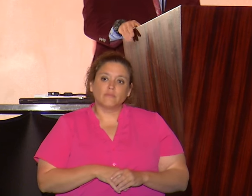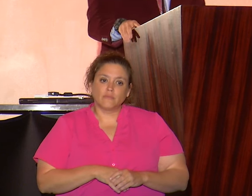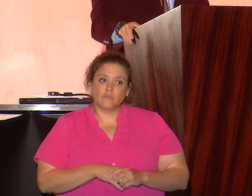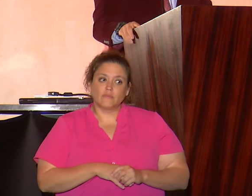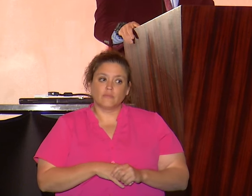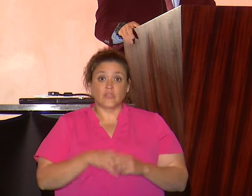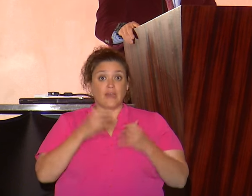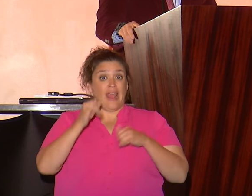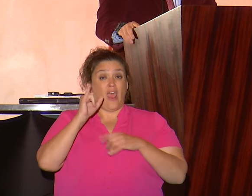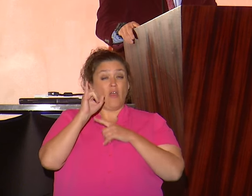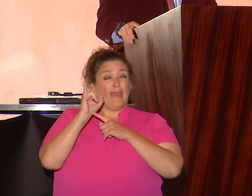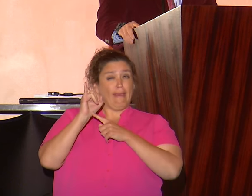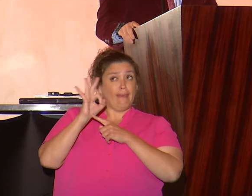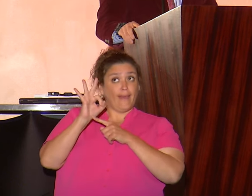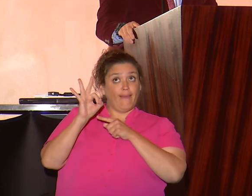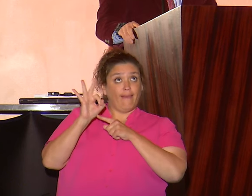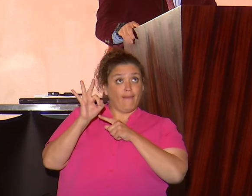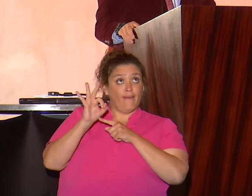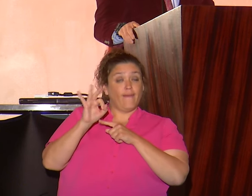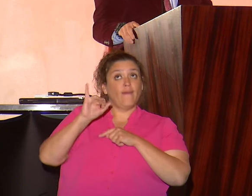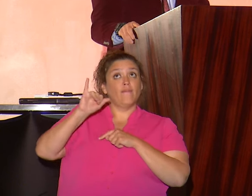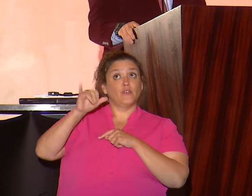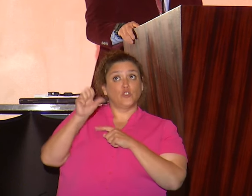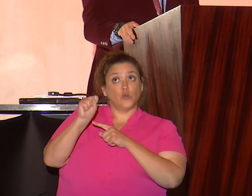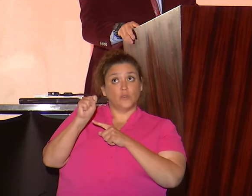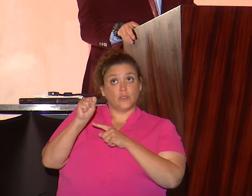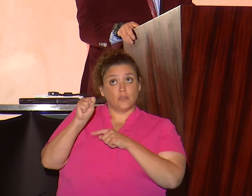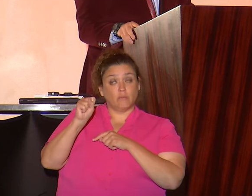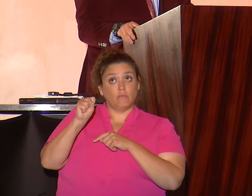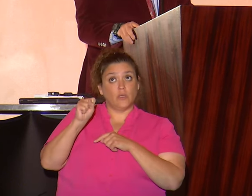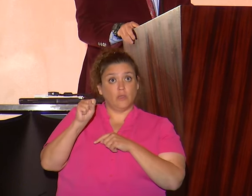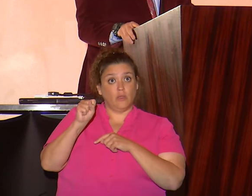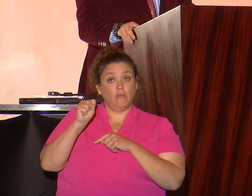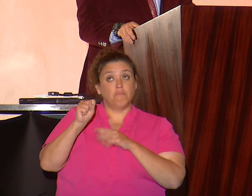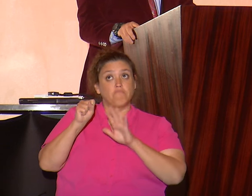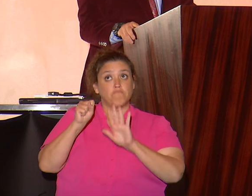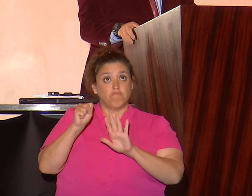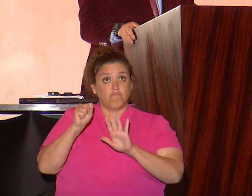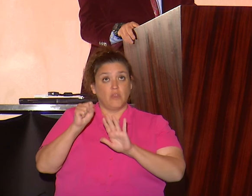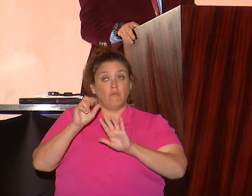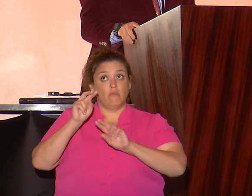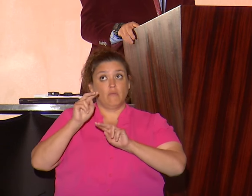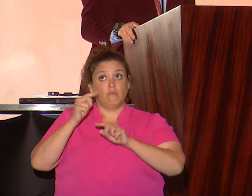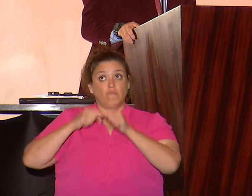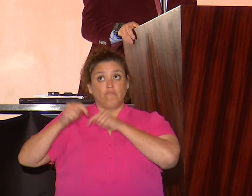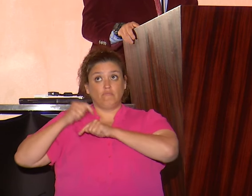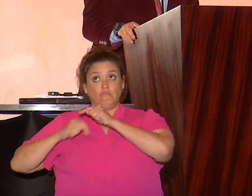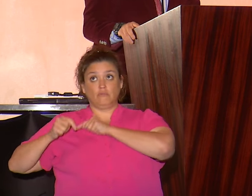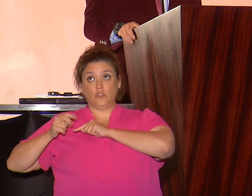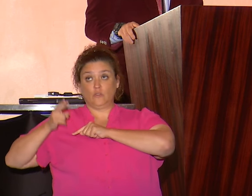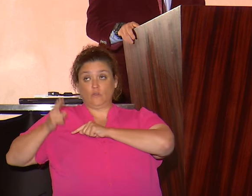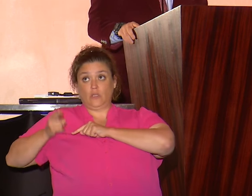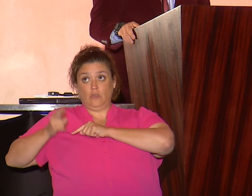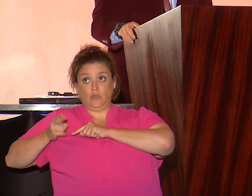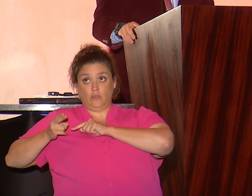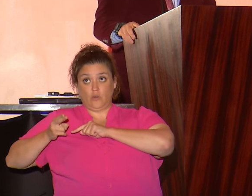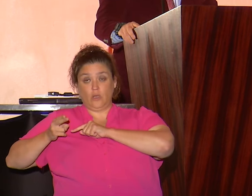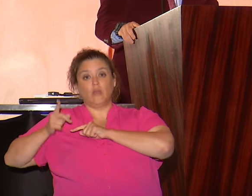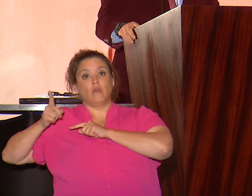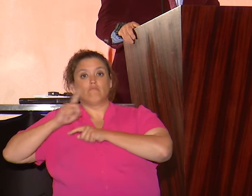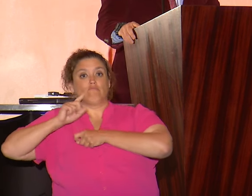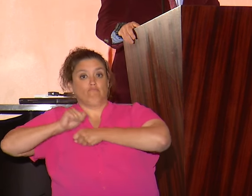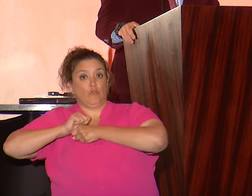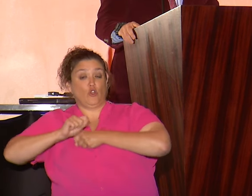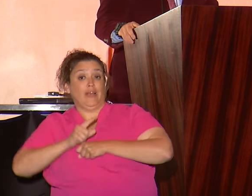Now, if Smith has been historically proven to have been found legally guilty of